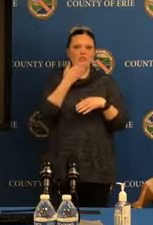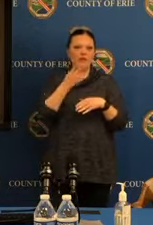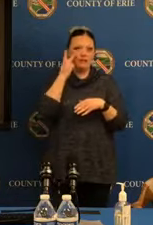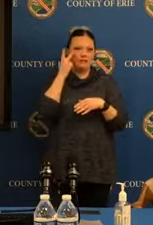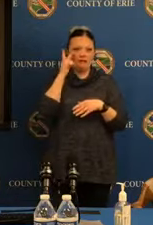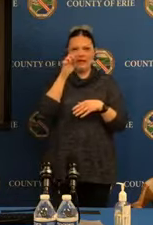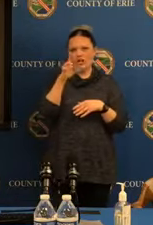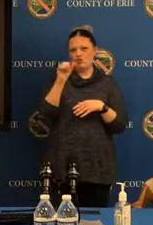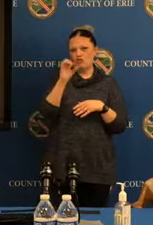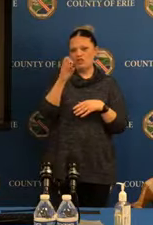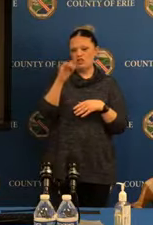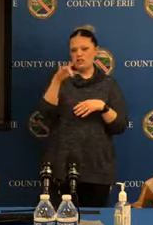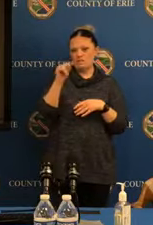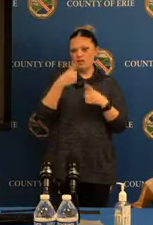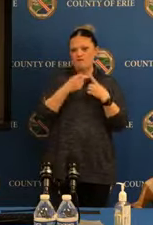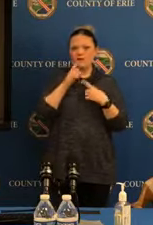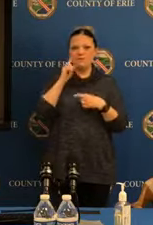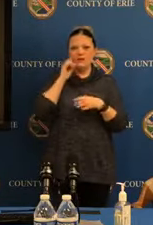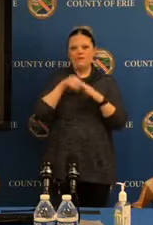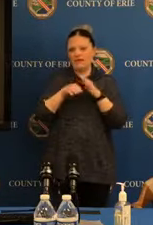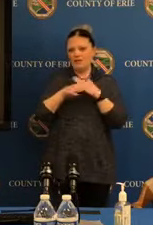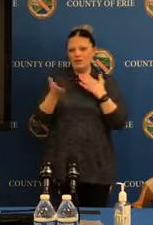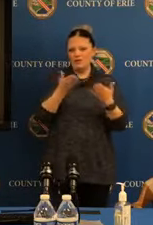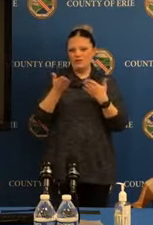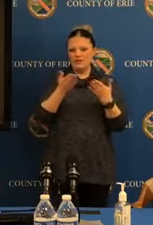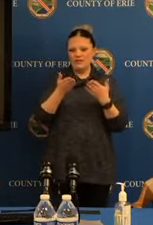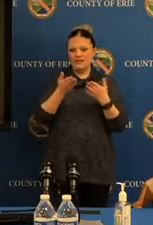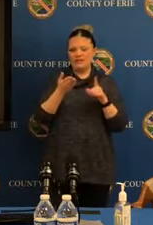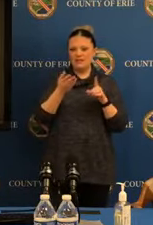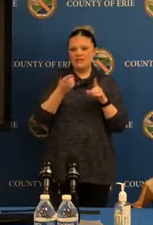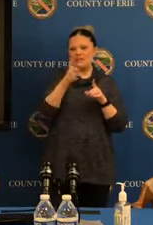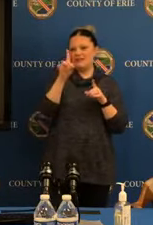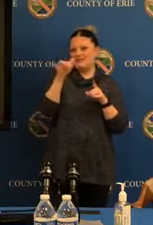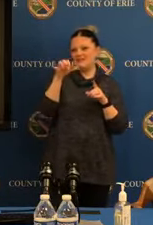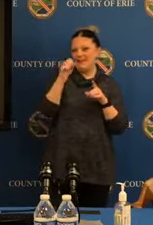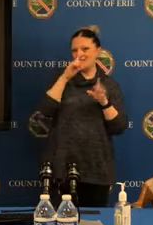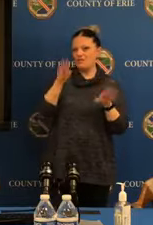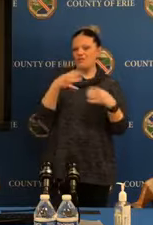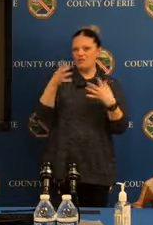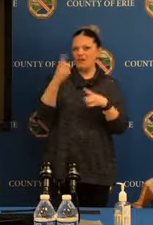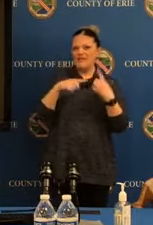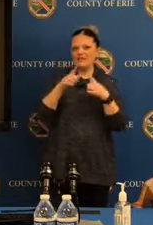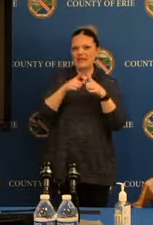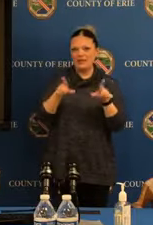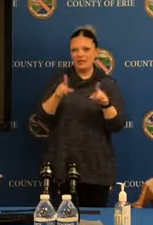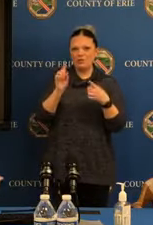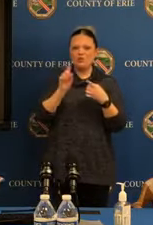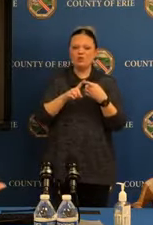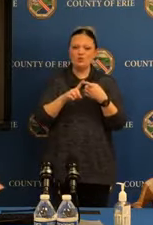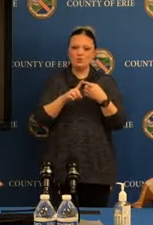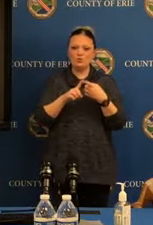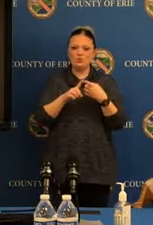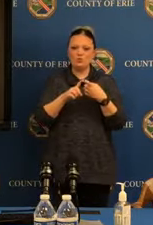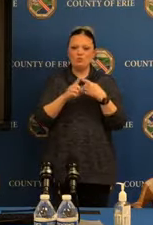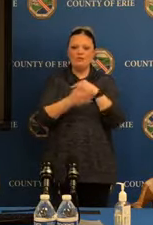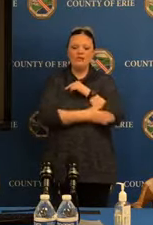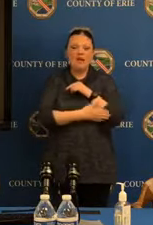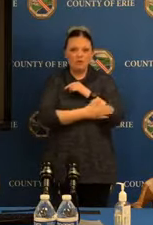Schmidt from Deaf Access Services. They have been providing sign language to the